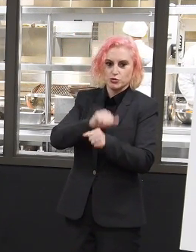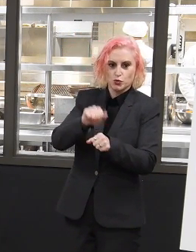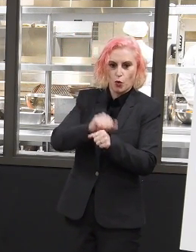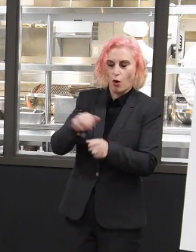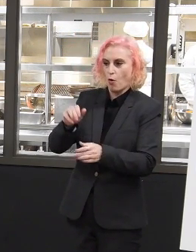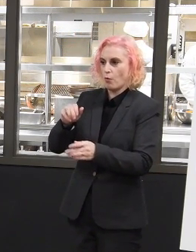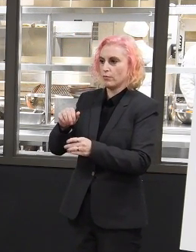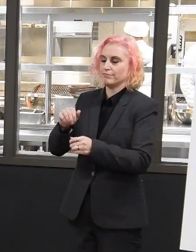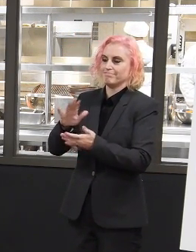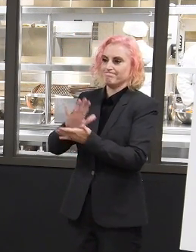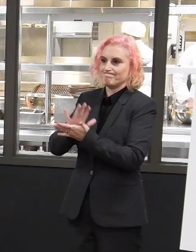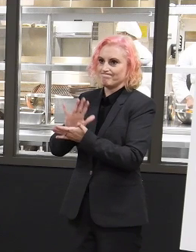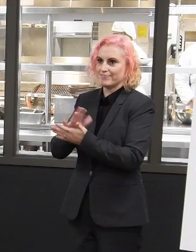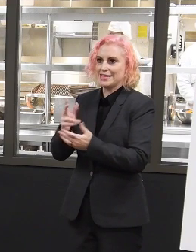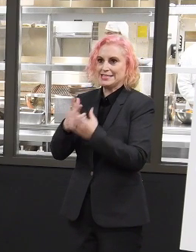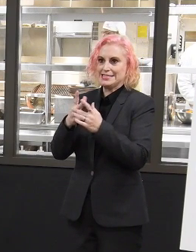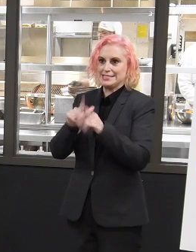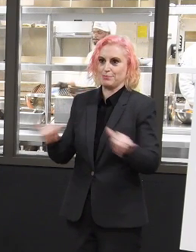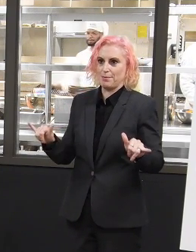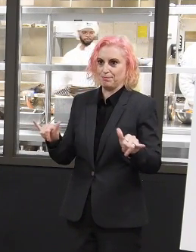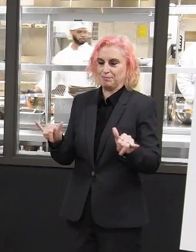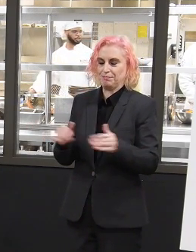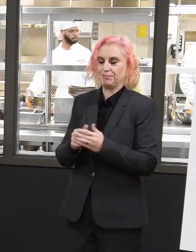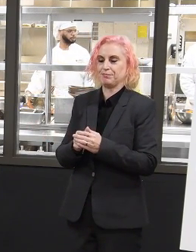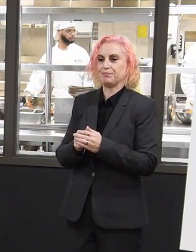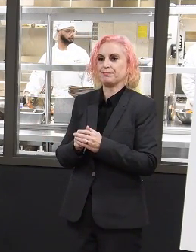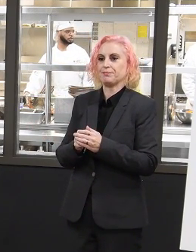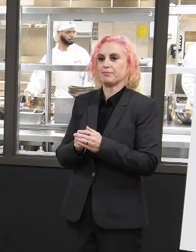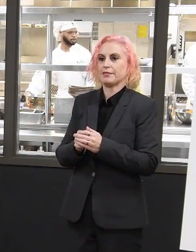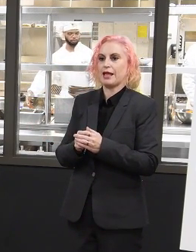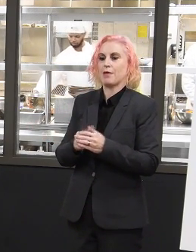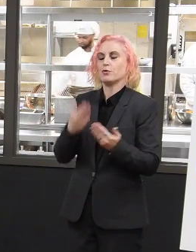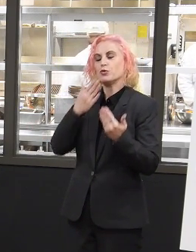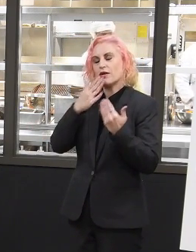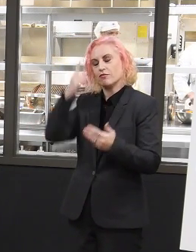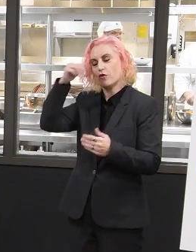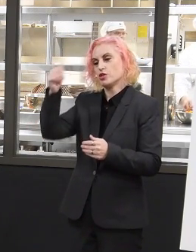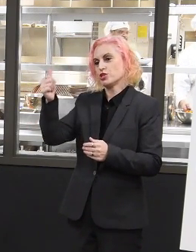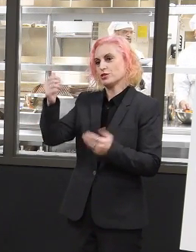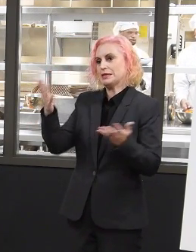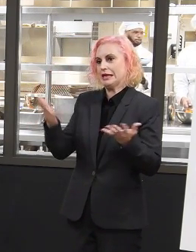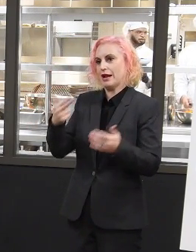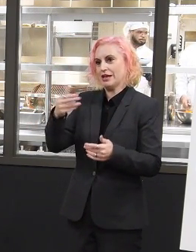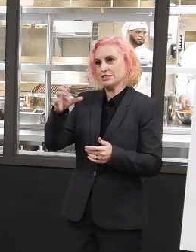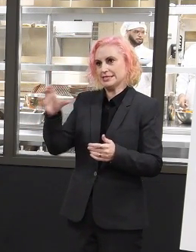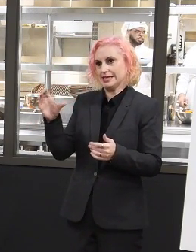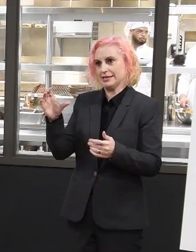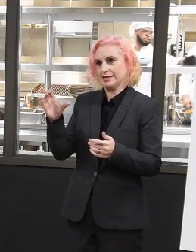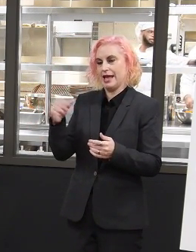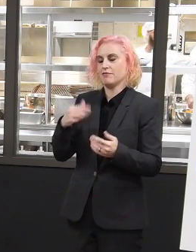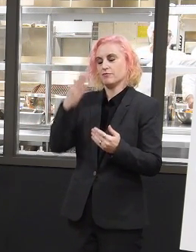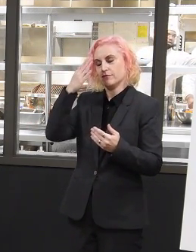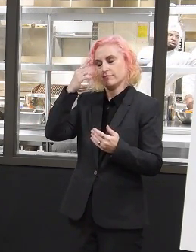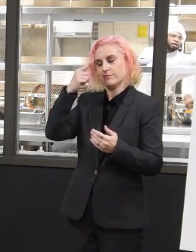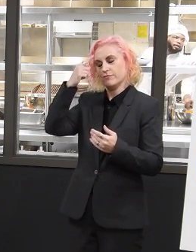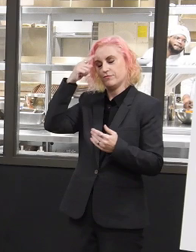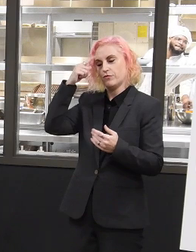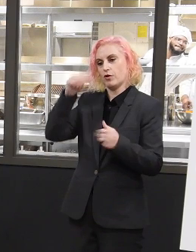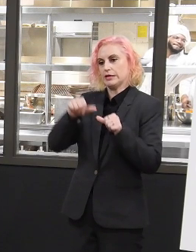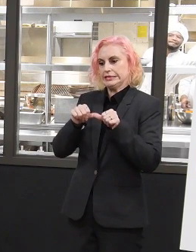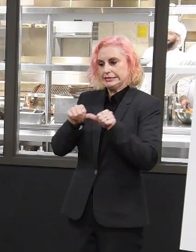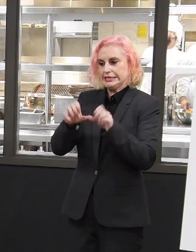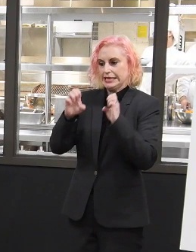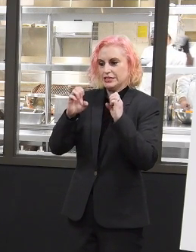time. I'm very grateful for scholarships here at HCC and for the continuing education and